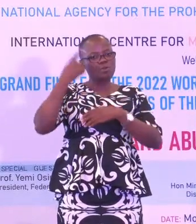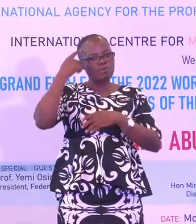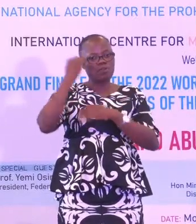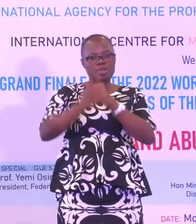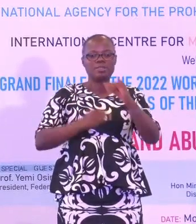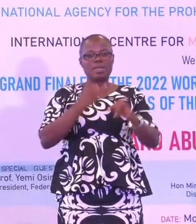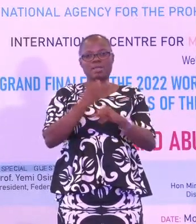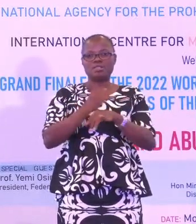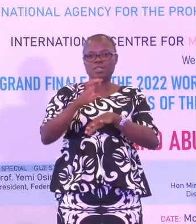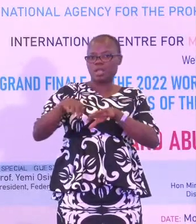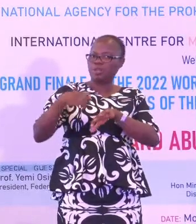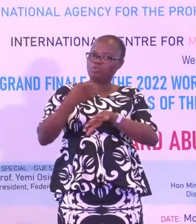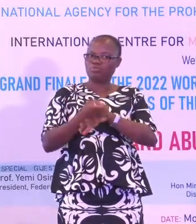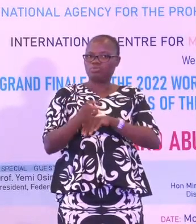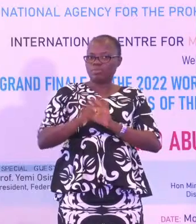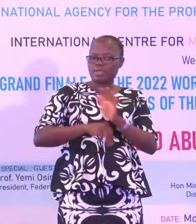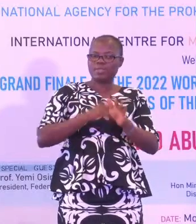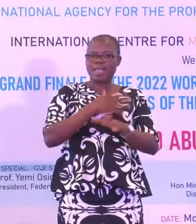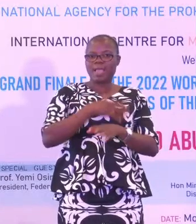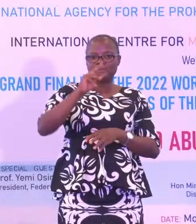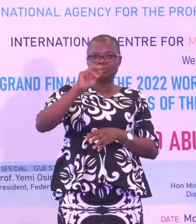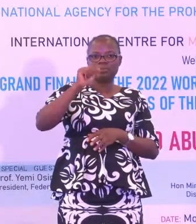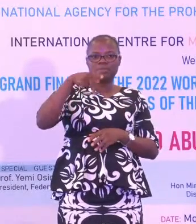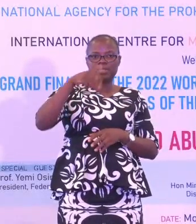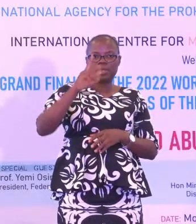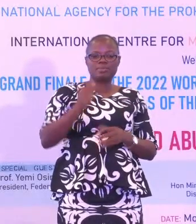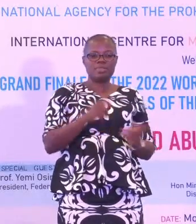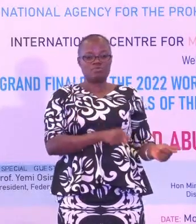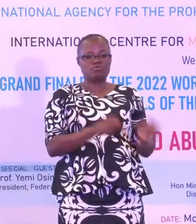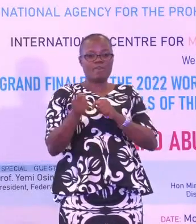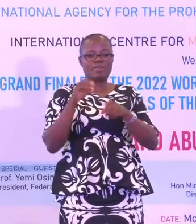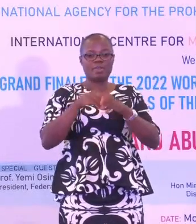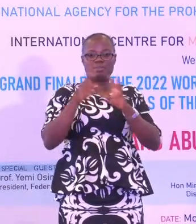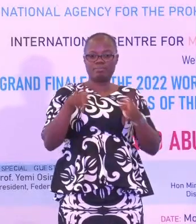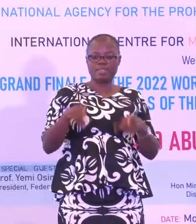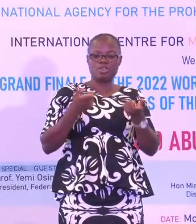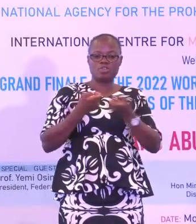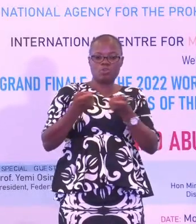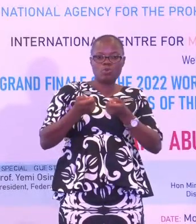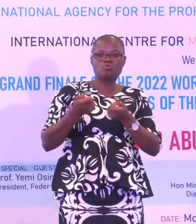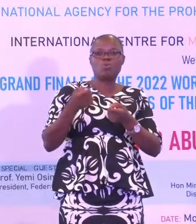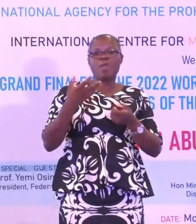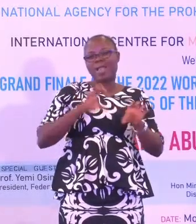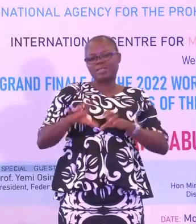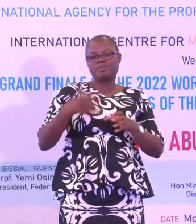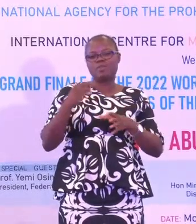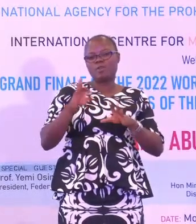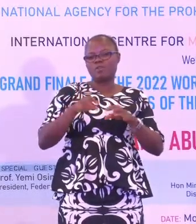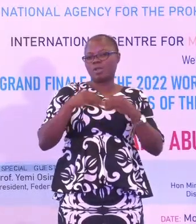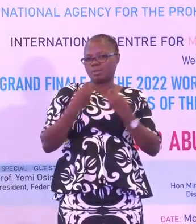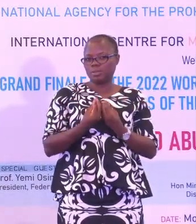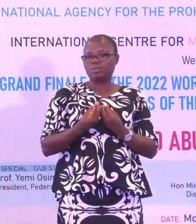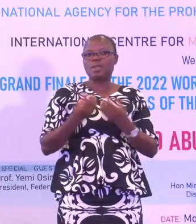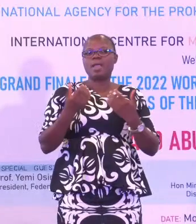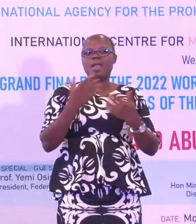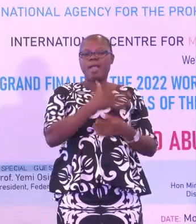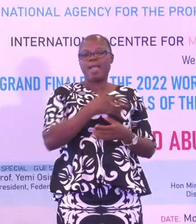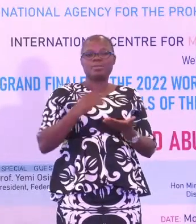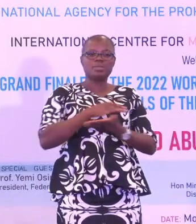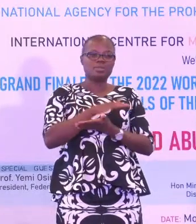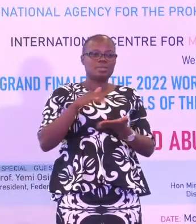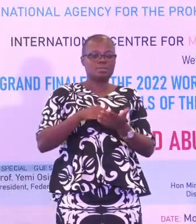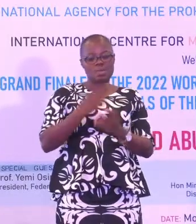international recruitment and NAPTIP's Trafficking in Persons Control of Activities of Organizations and